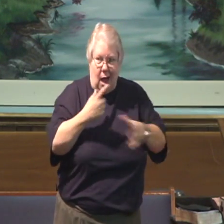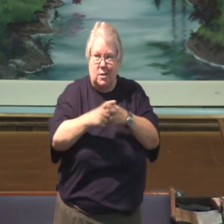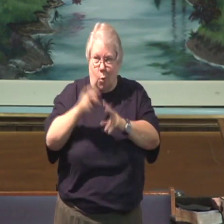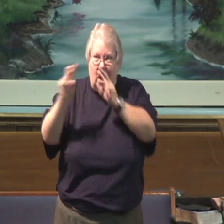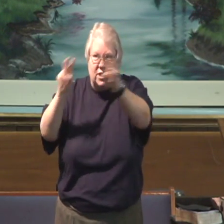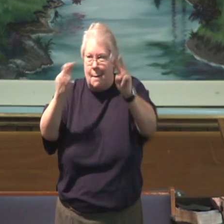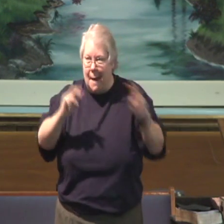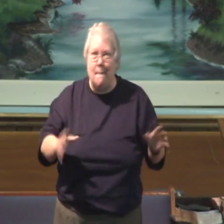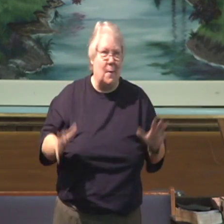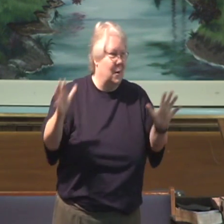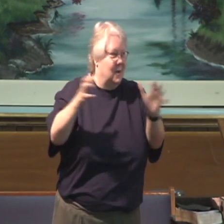plus watching people.